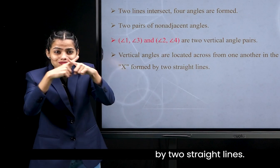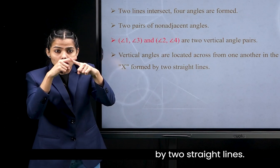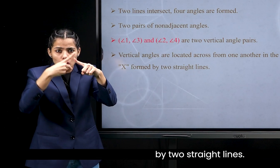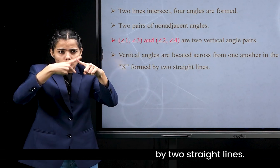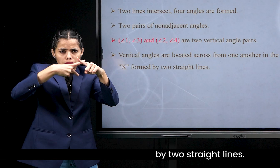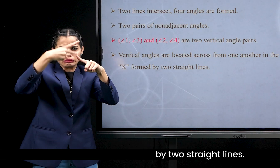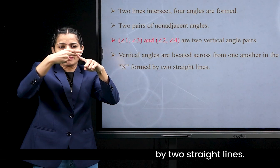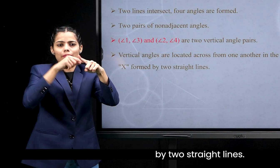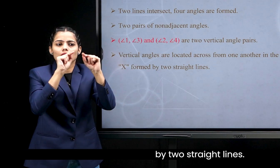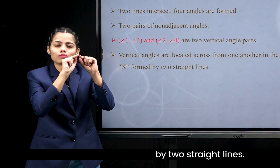two straight lines.